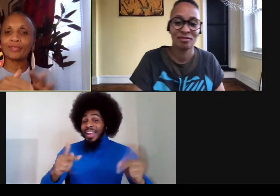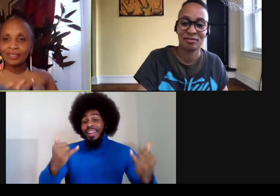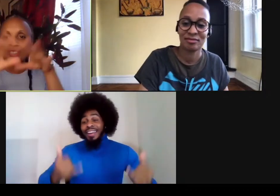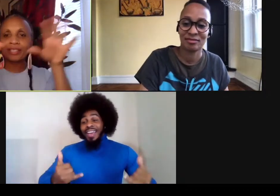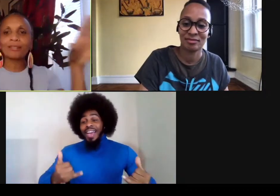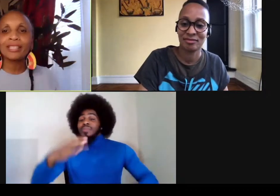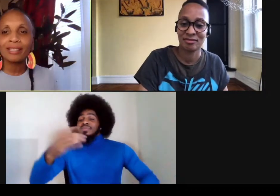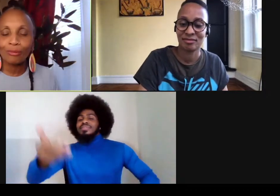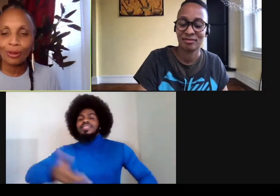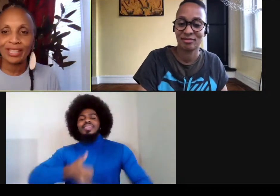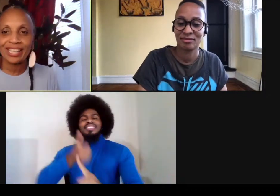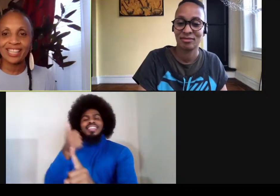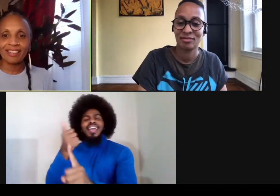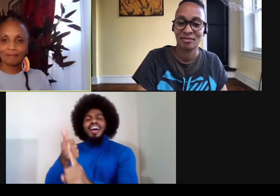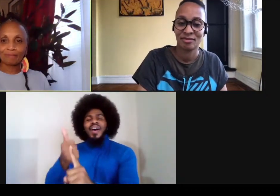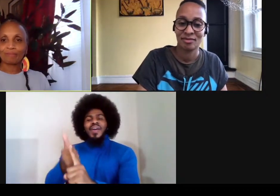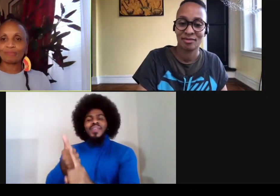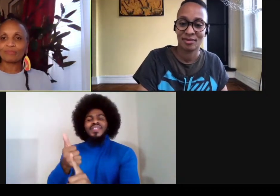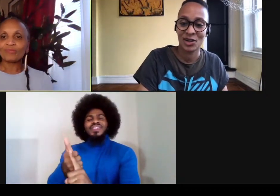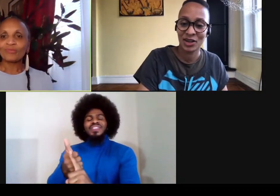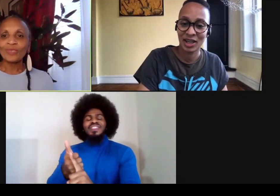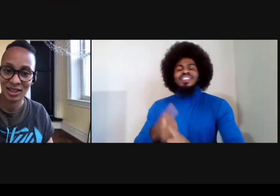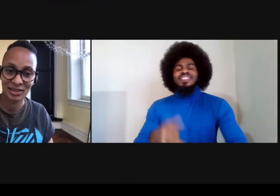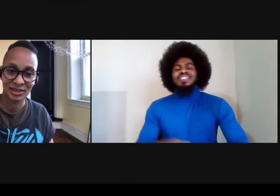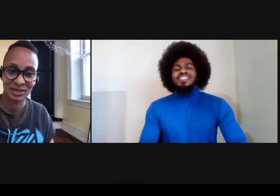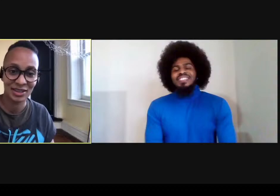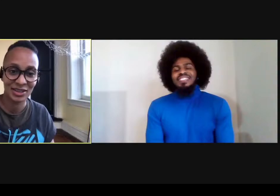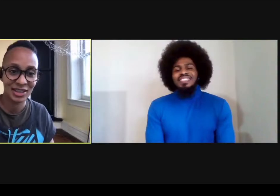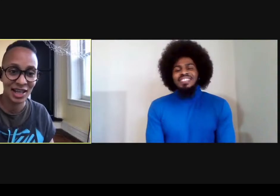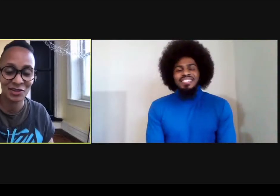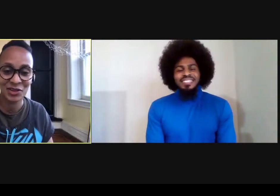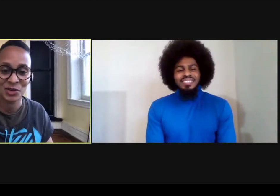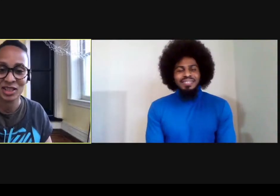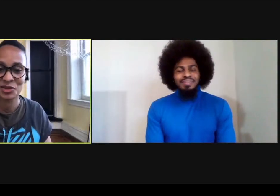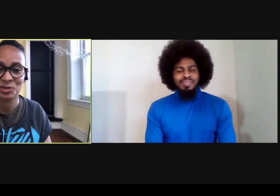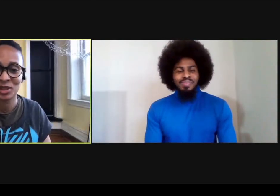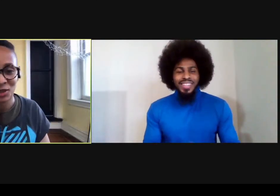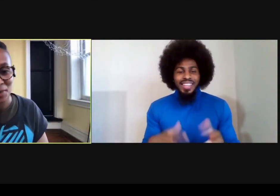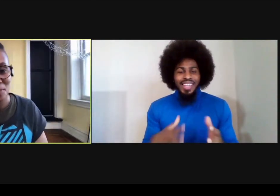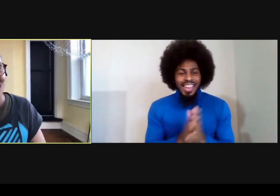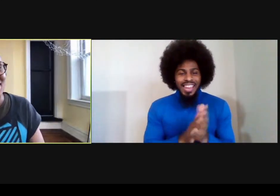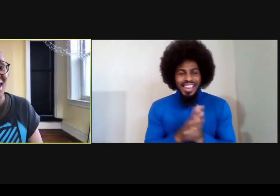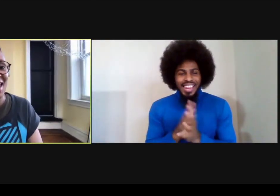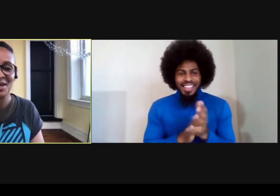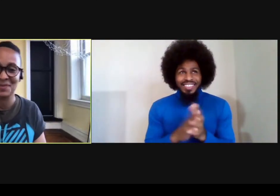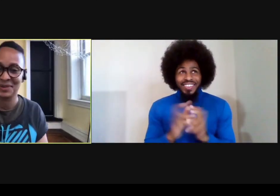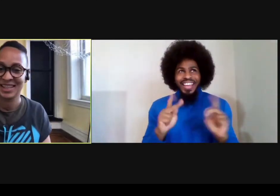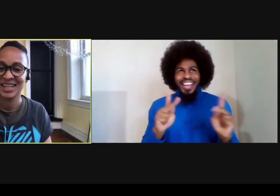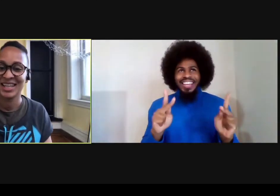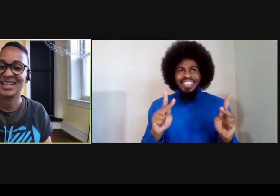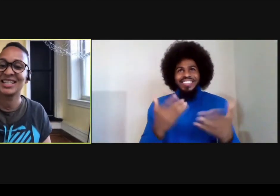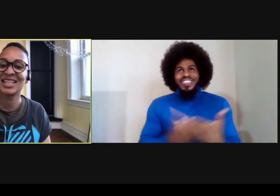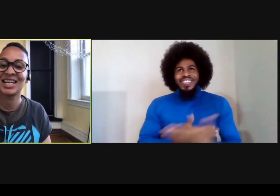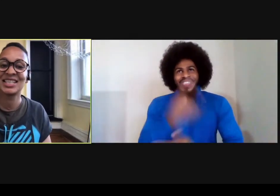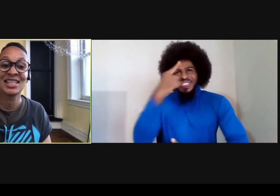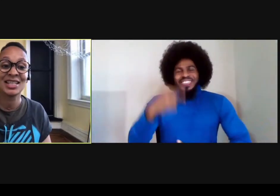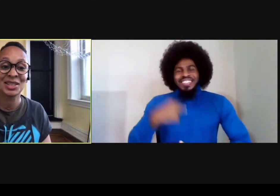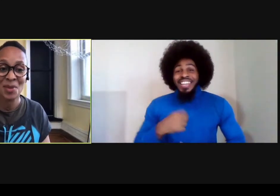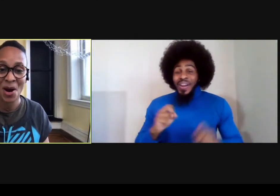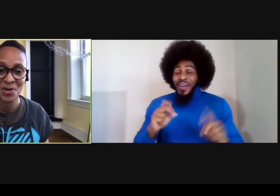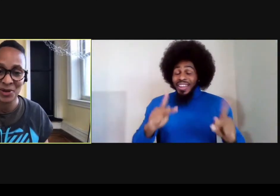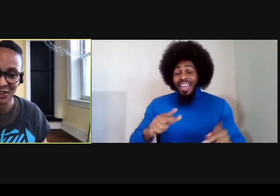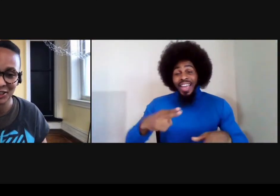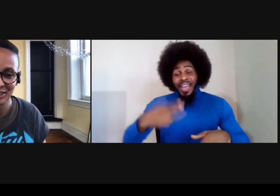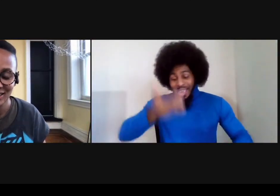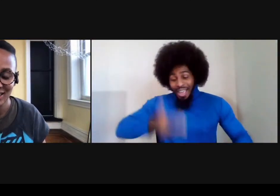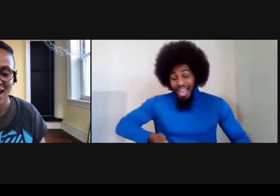yourself to the rest of the world that's here. Okay, lots of new things for me. Okay, my name is